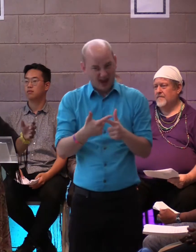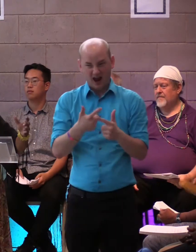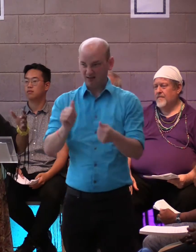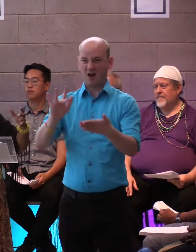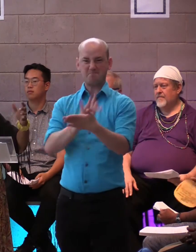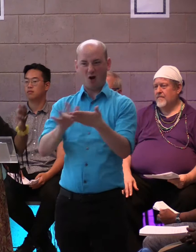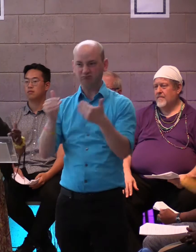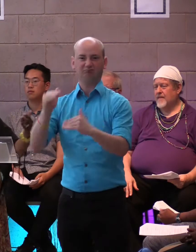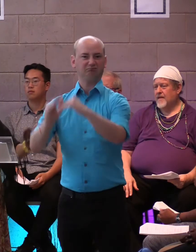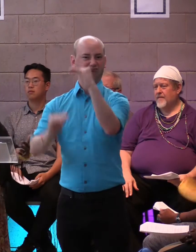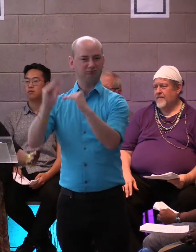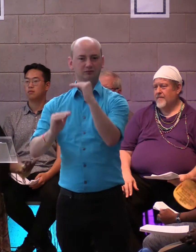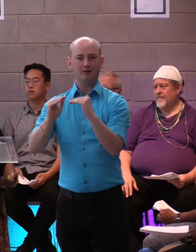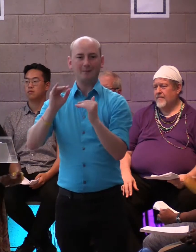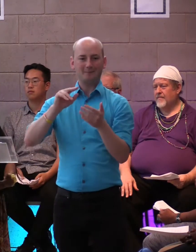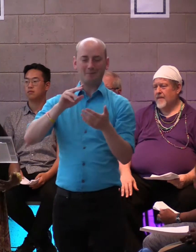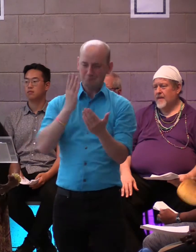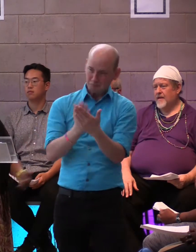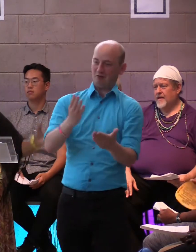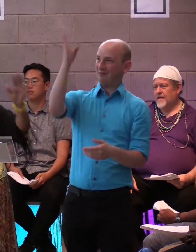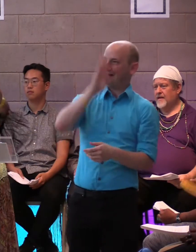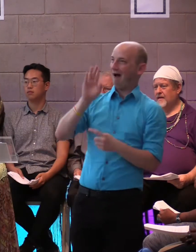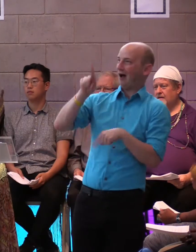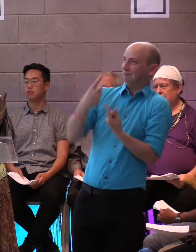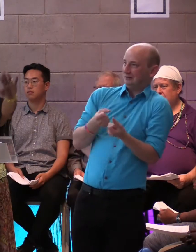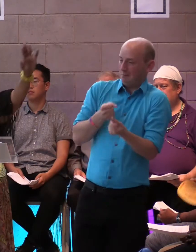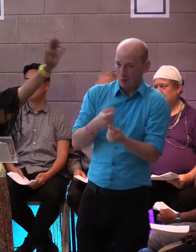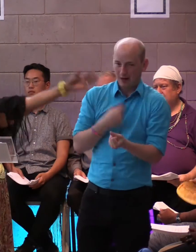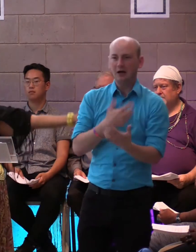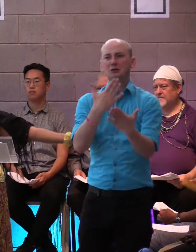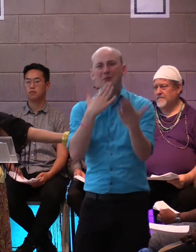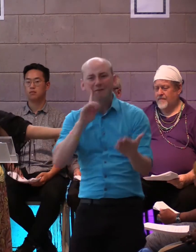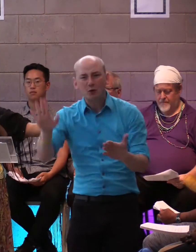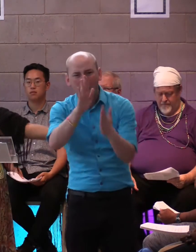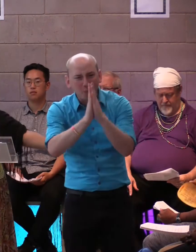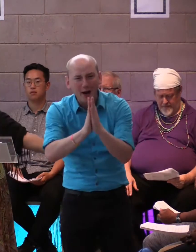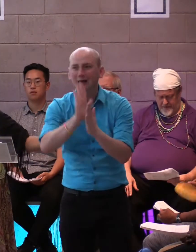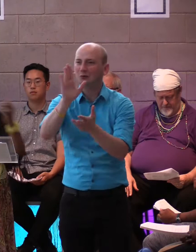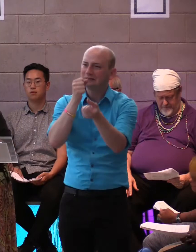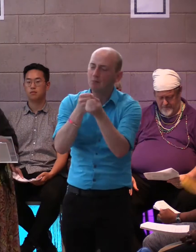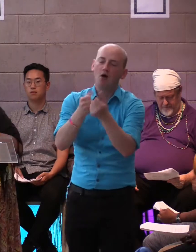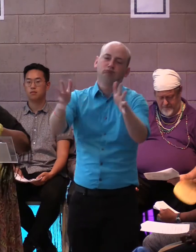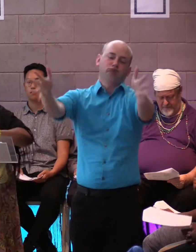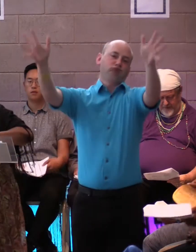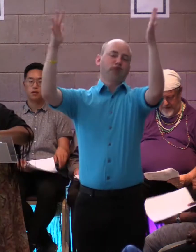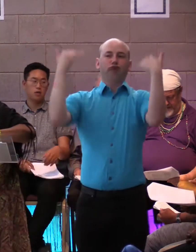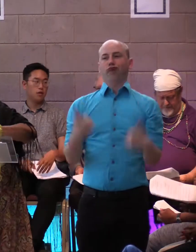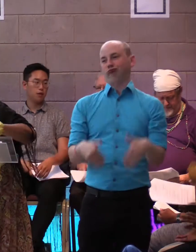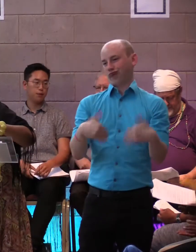And that God's got us all the way. So thank you for your support, your prayers. Oh my goodness. Thank you.